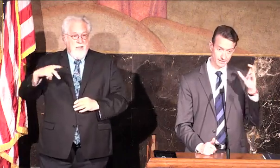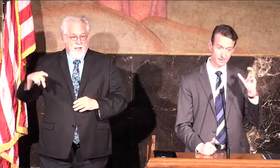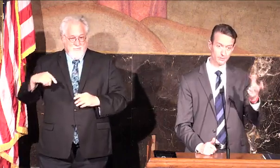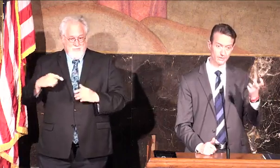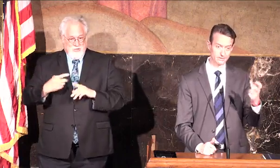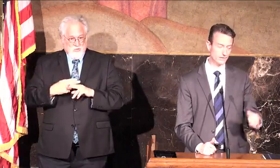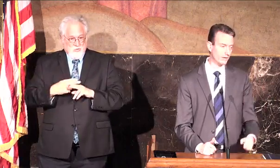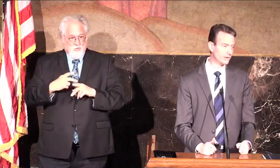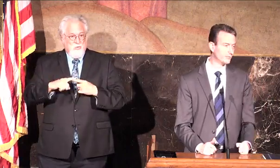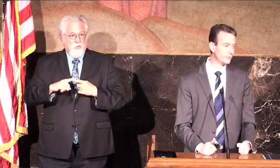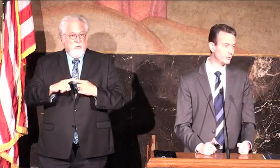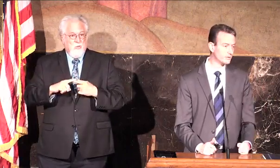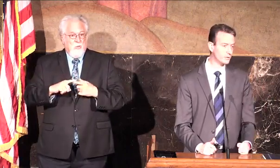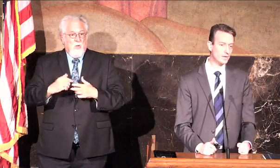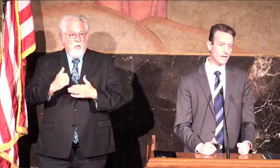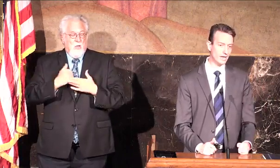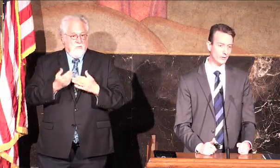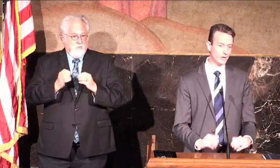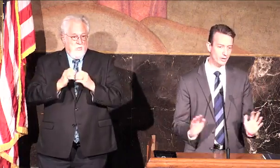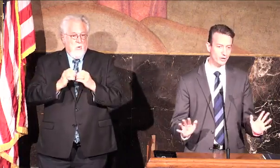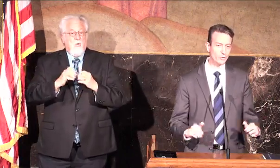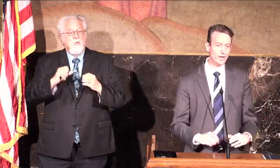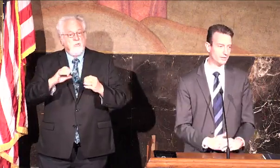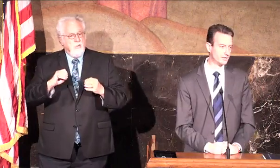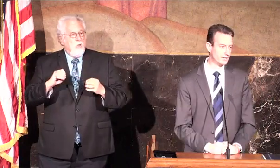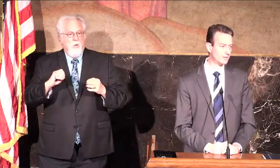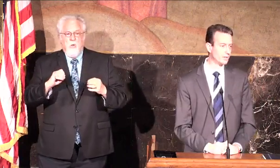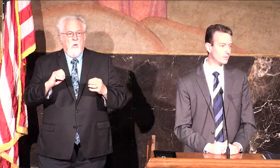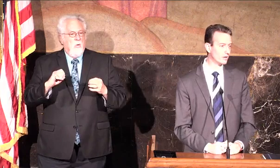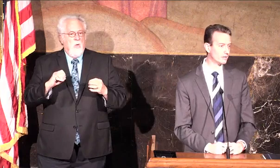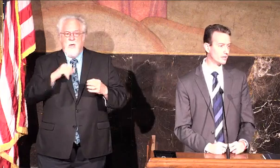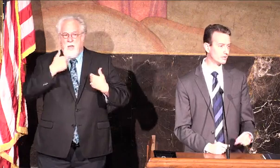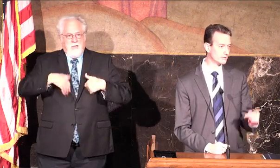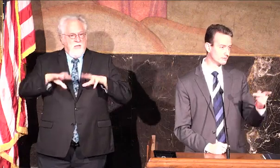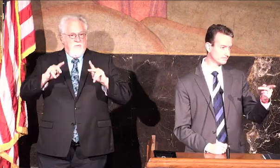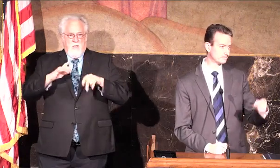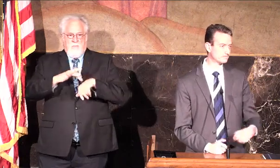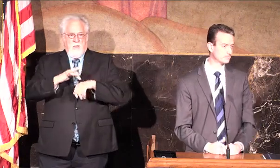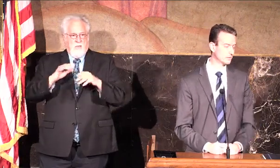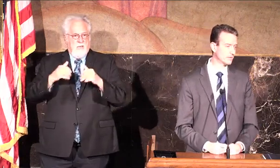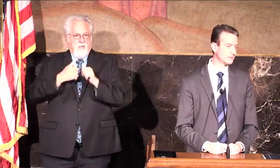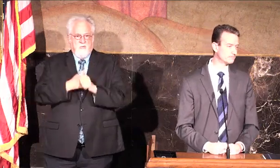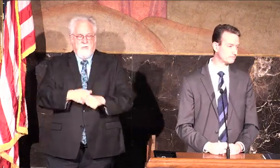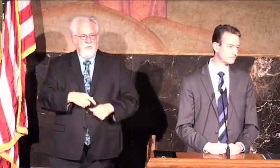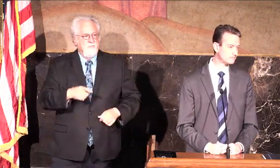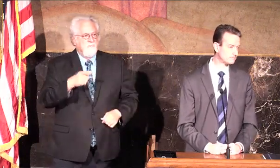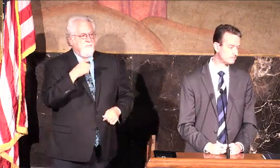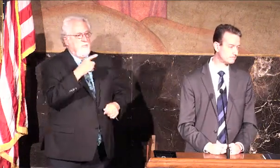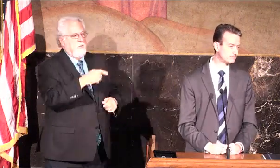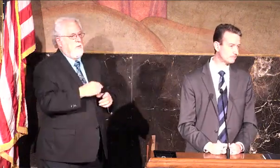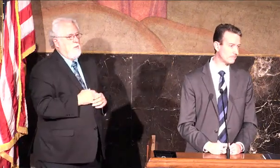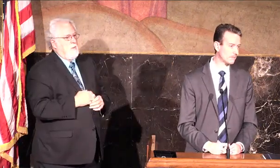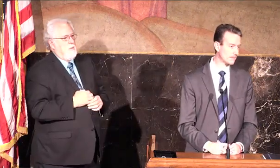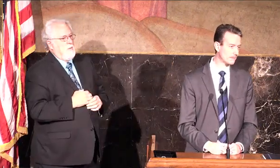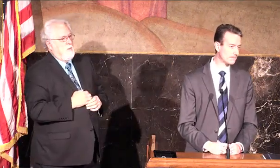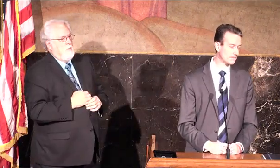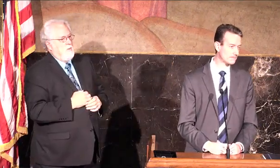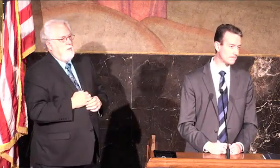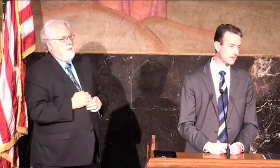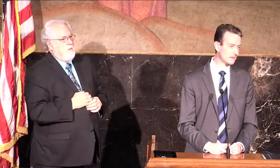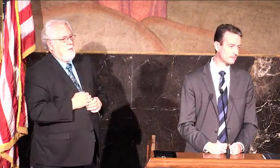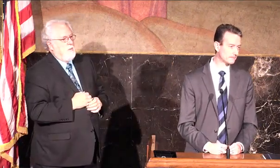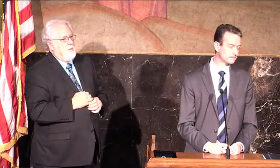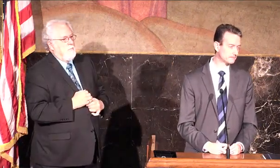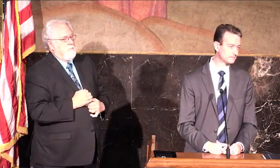months that will help us even further. So we are in no ways giving up on contact tracing. Melinda? On the testing